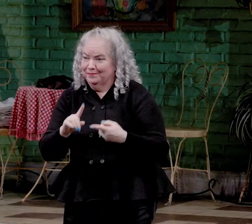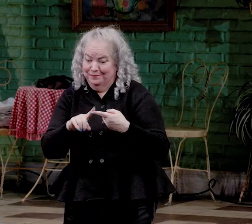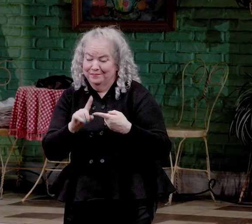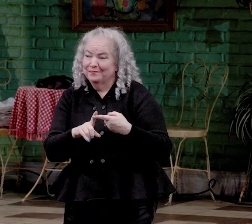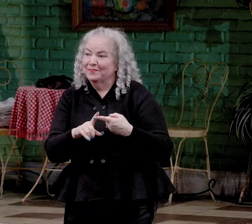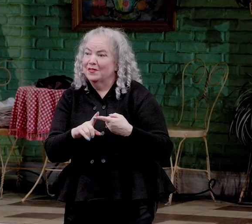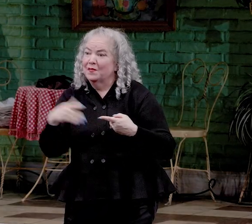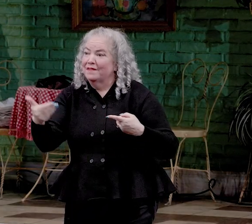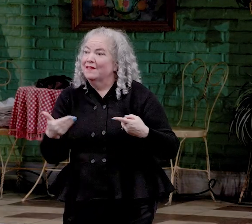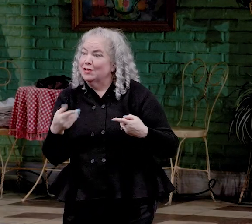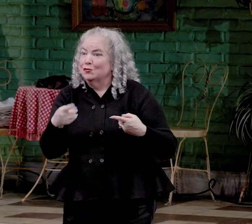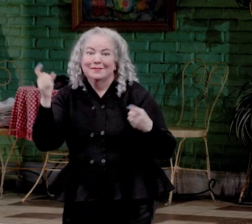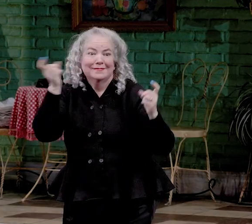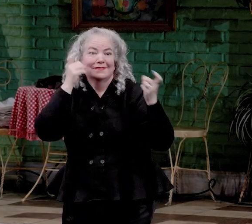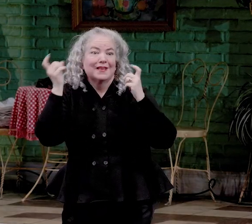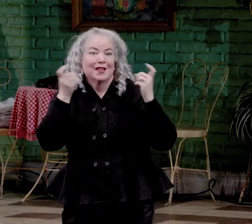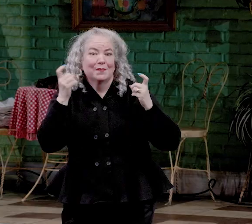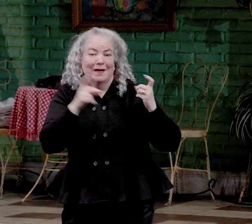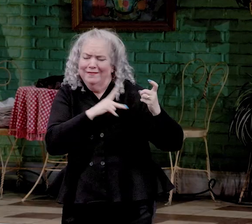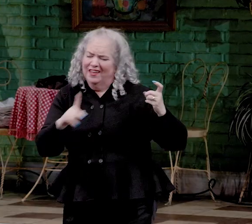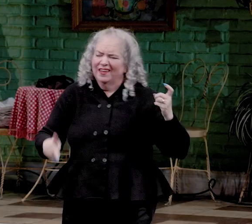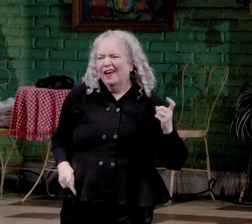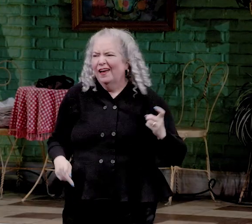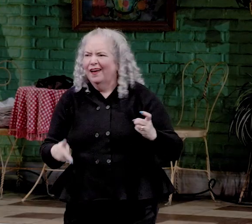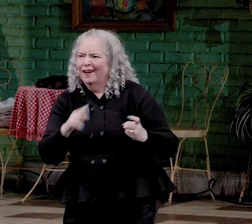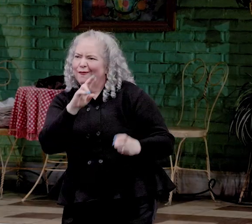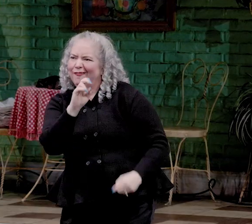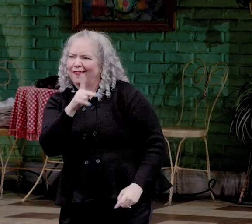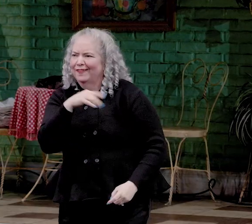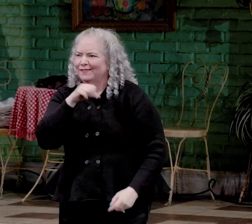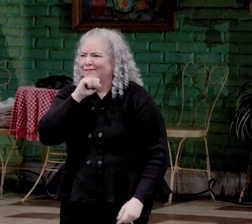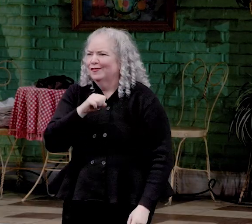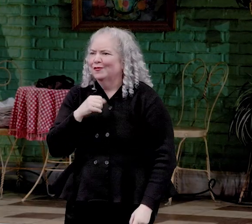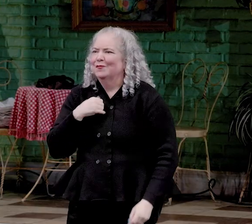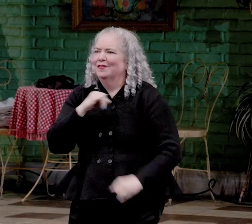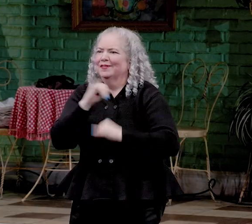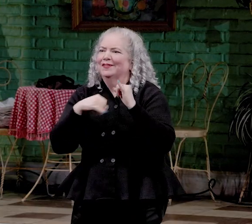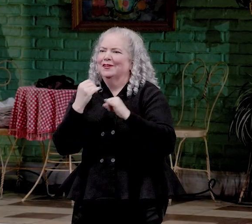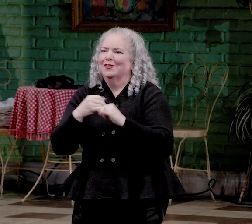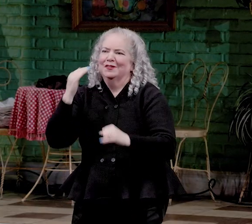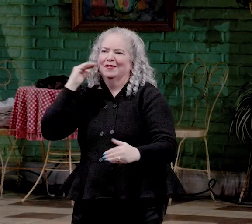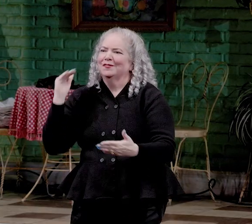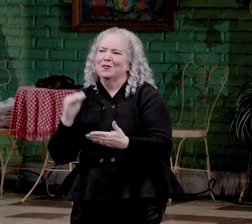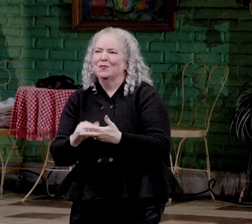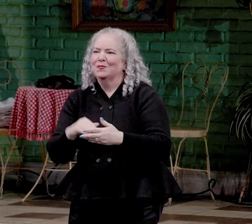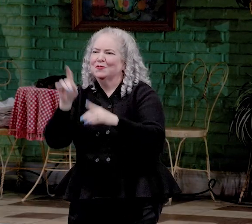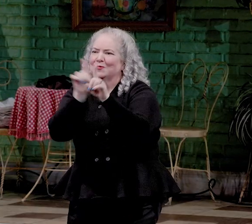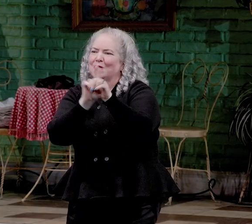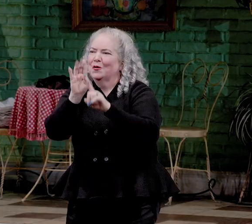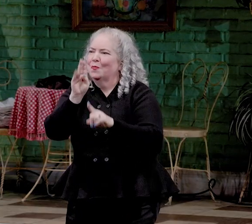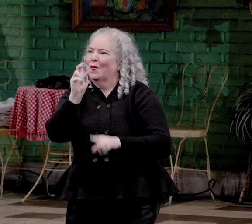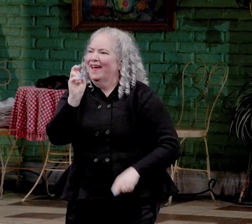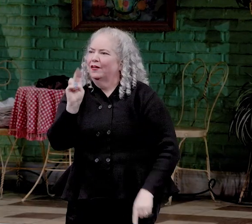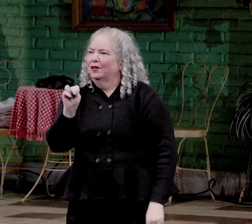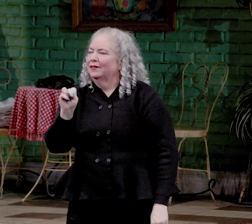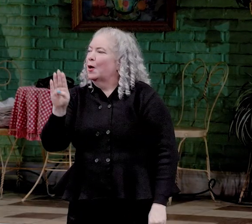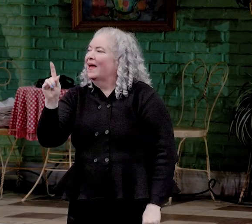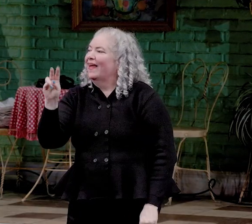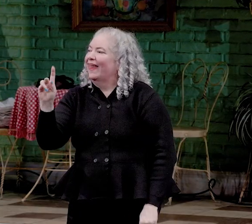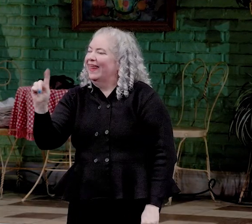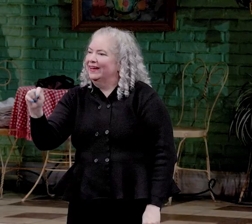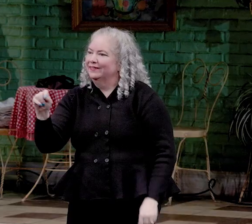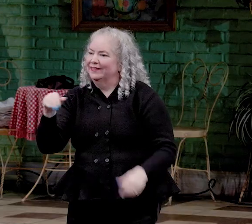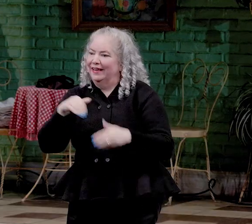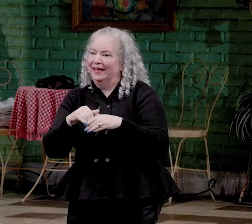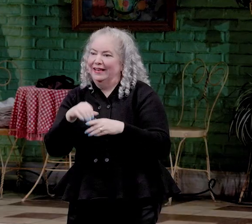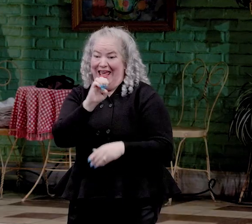we invite you to celebrate the king of rock and roll with internationally acclaimed touring star Branden Bennett in Elvis